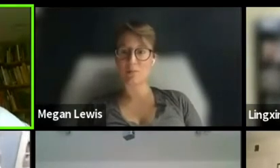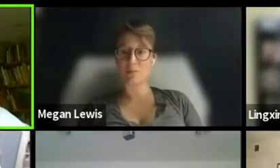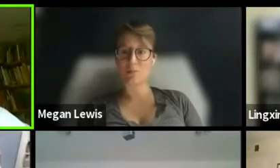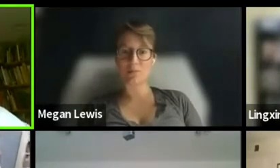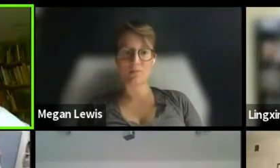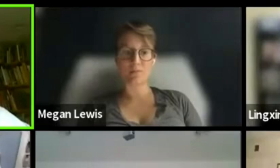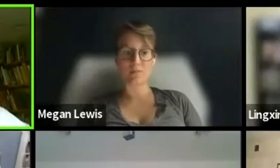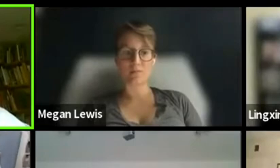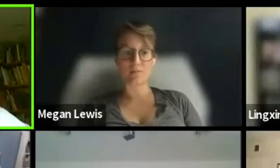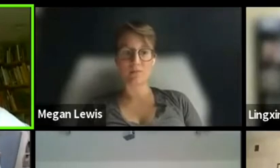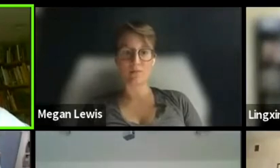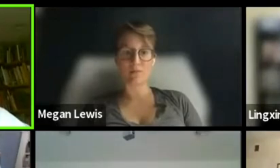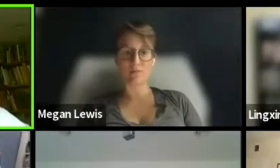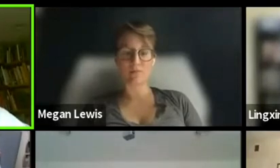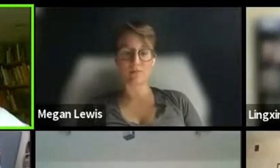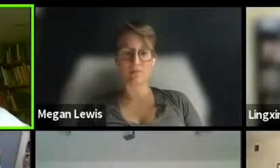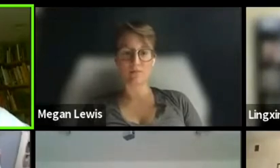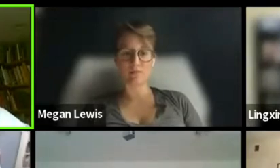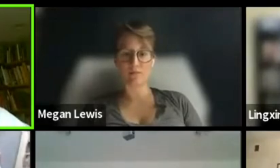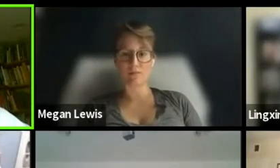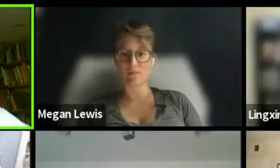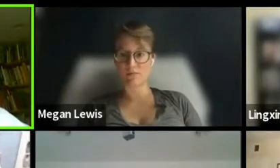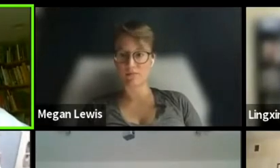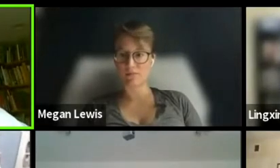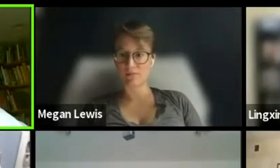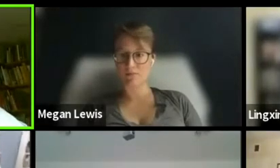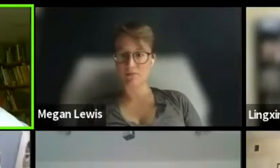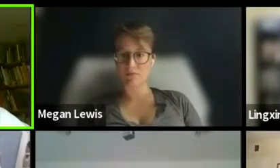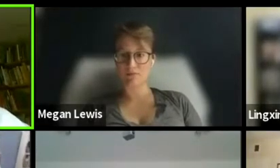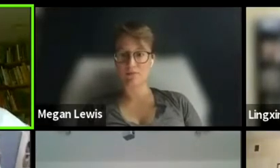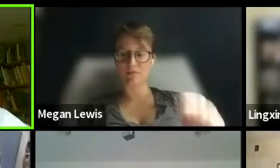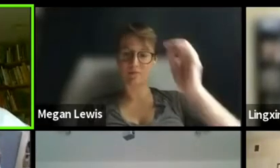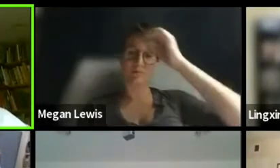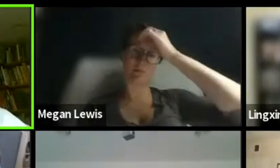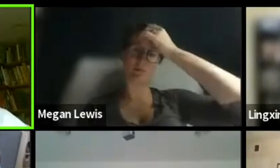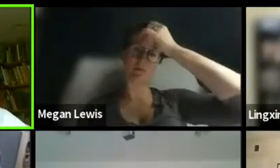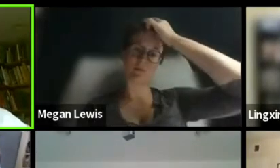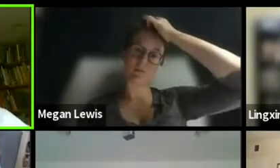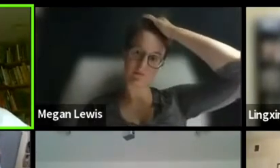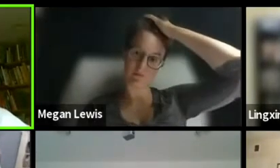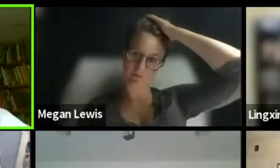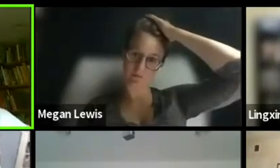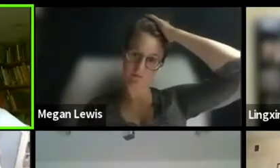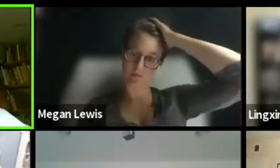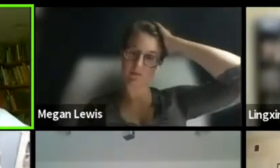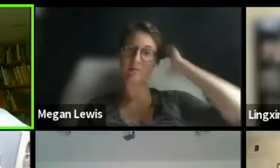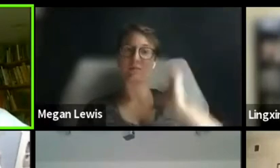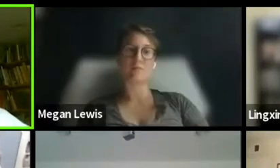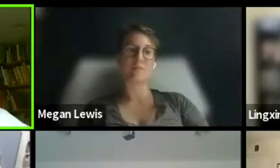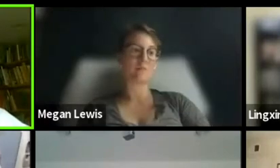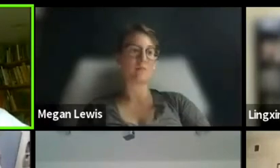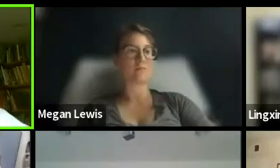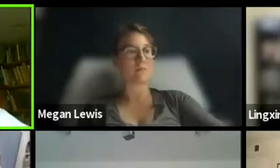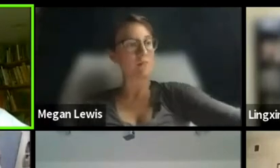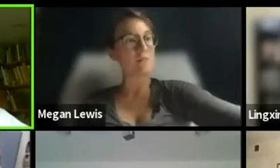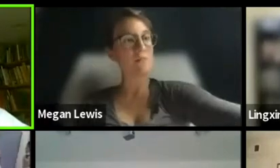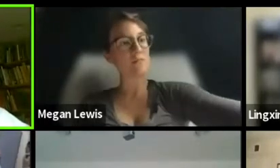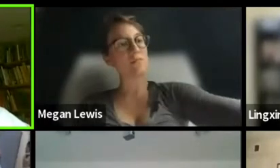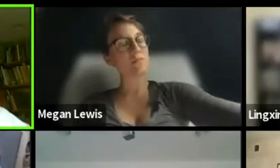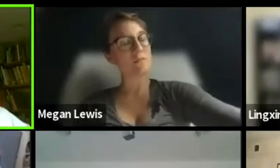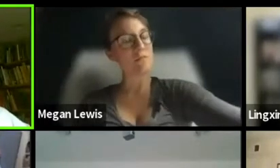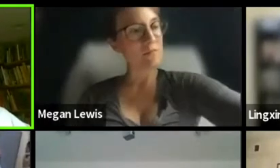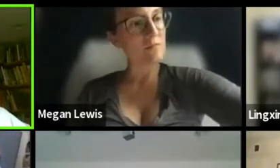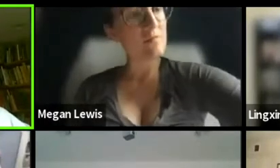group together, and maybe we can keep growing on some of our ideas towards practical solutions in each of these different areas,